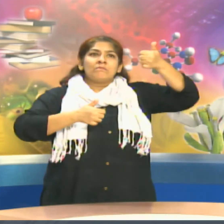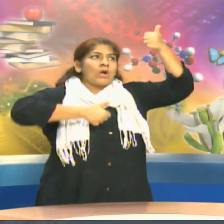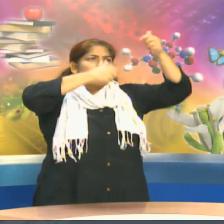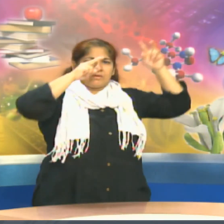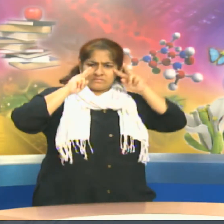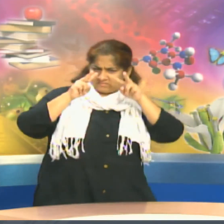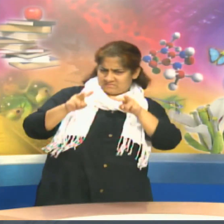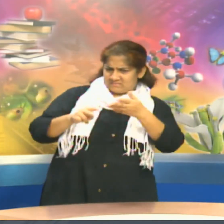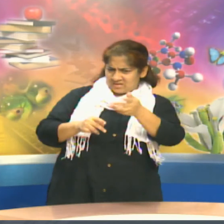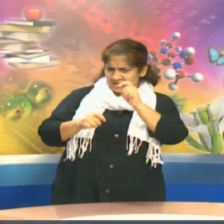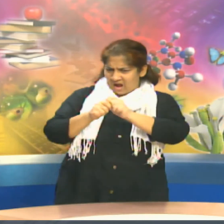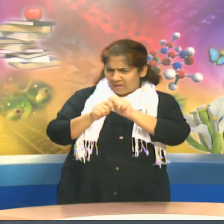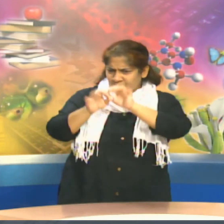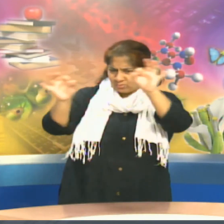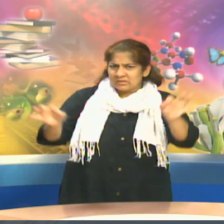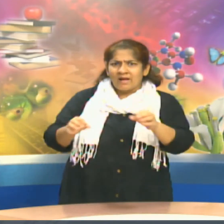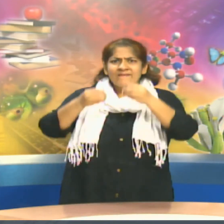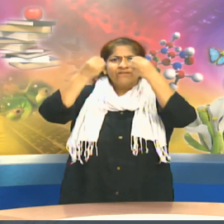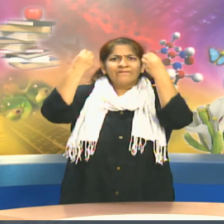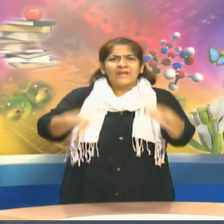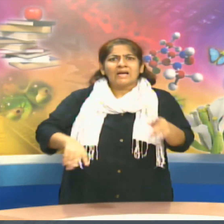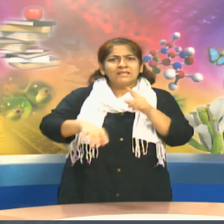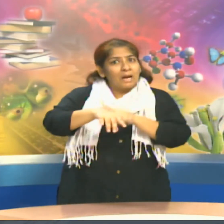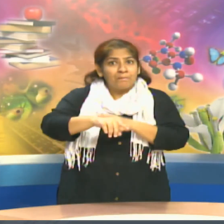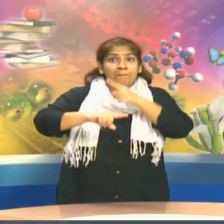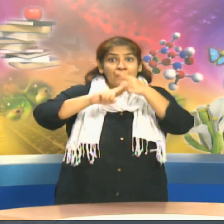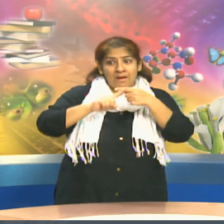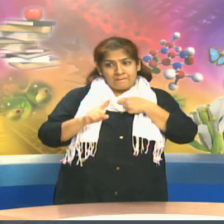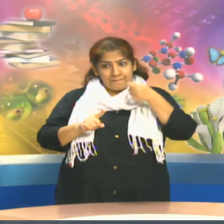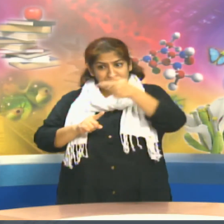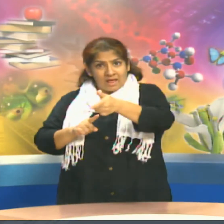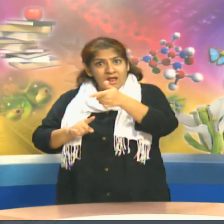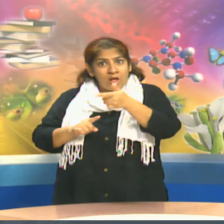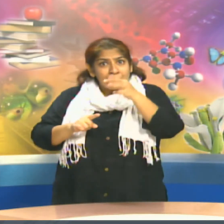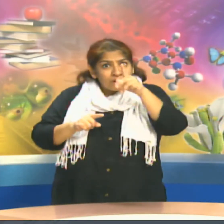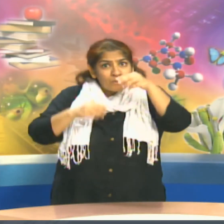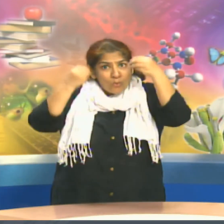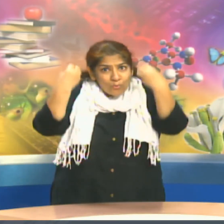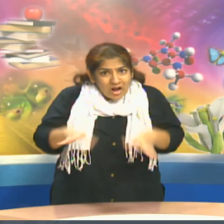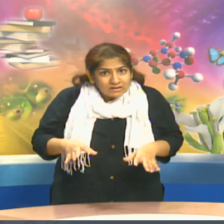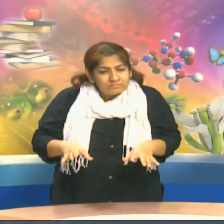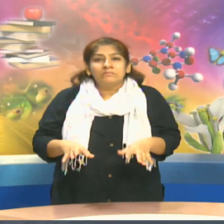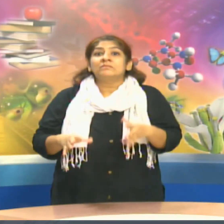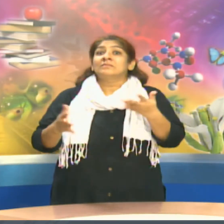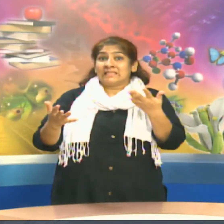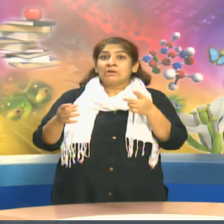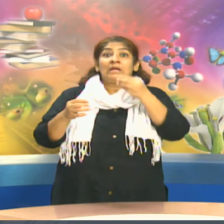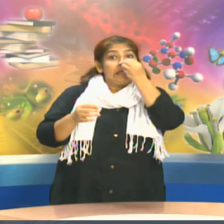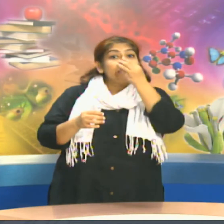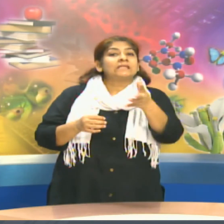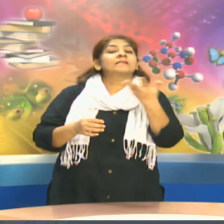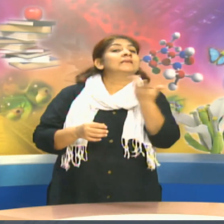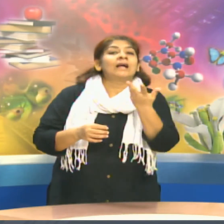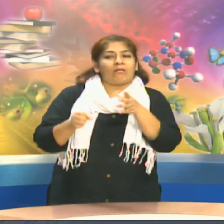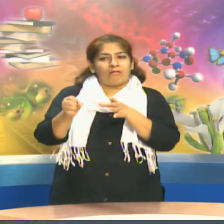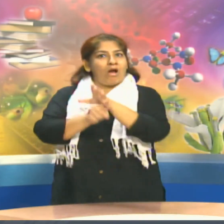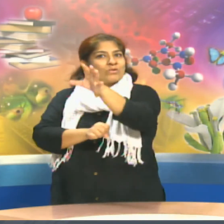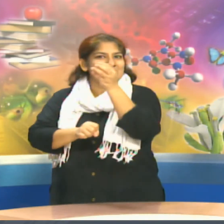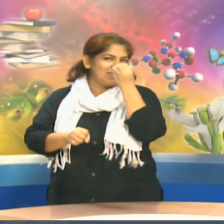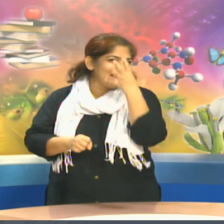it standardize our work to save the waste